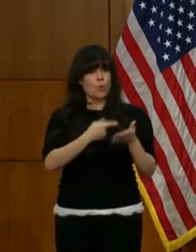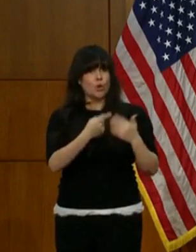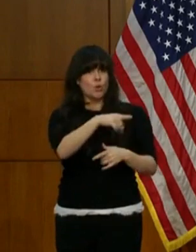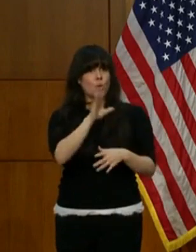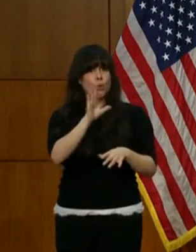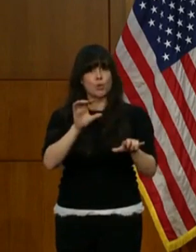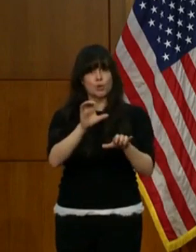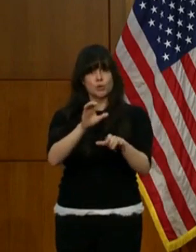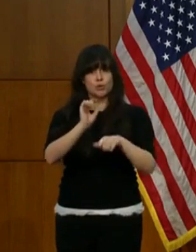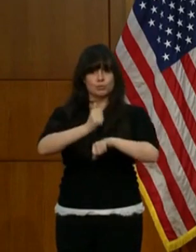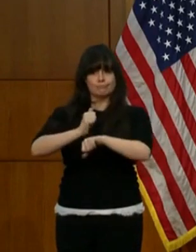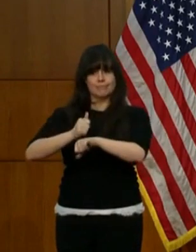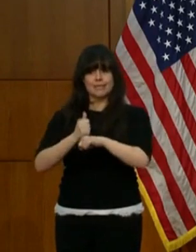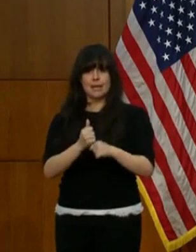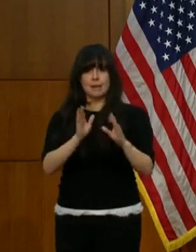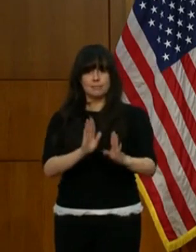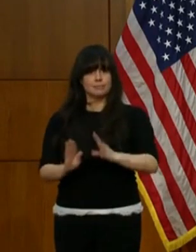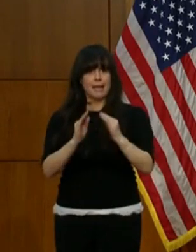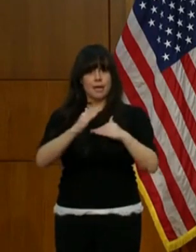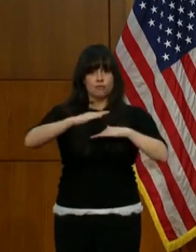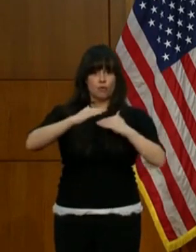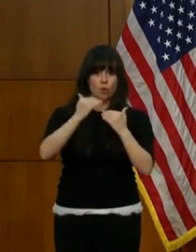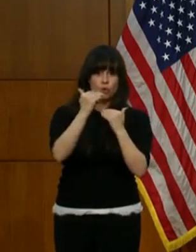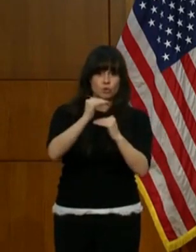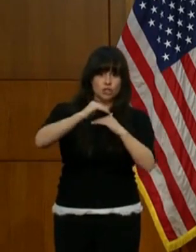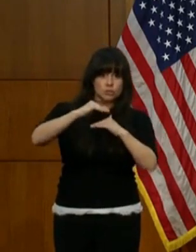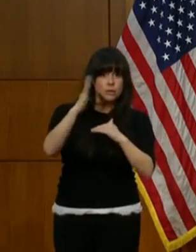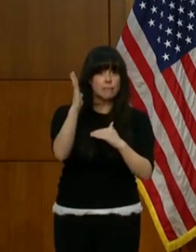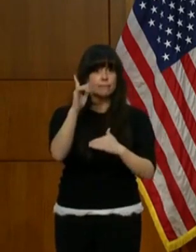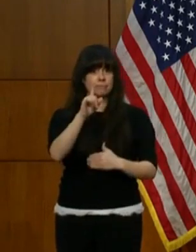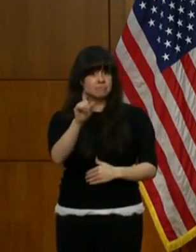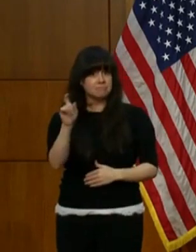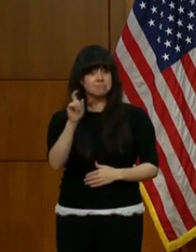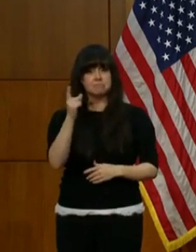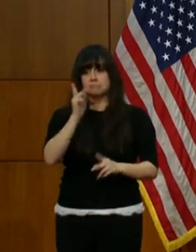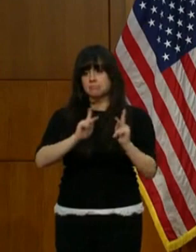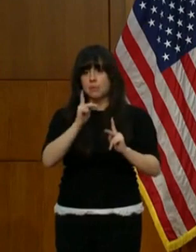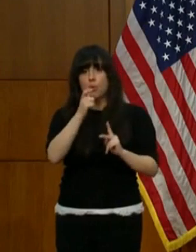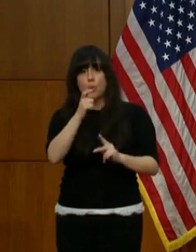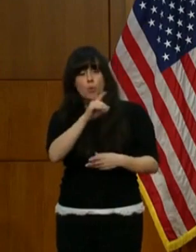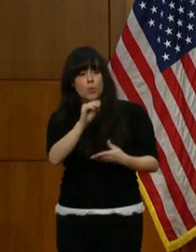more restrictions with the percentage of people who are vaccinated or